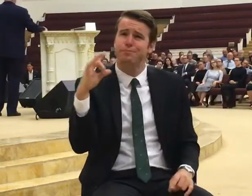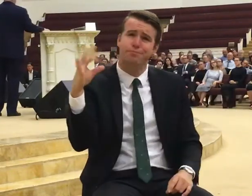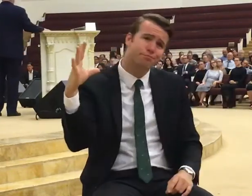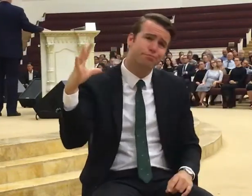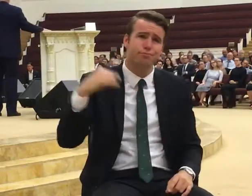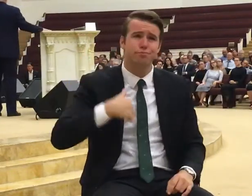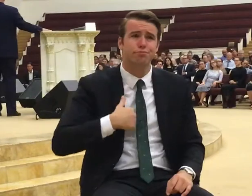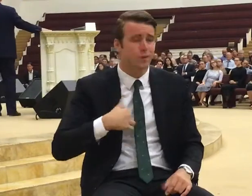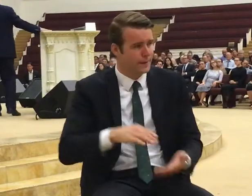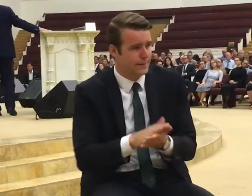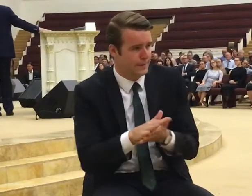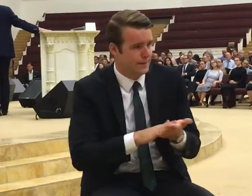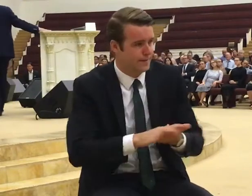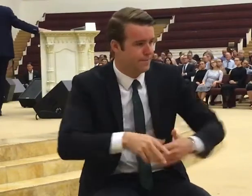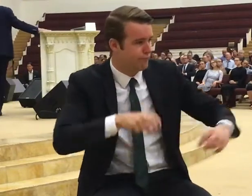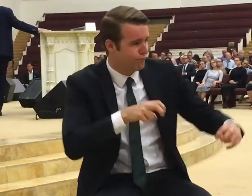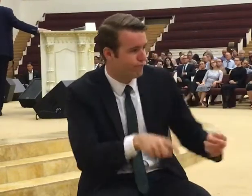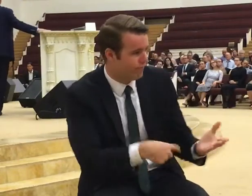argument.